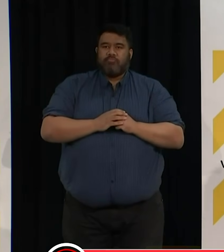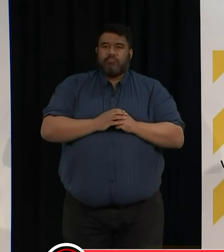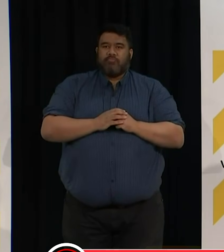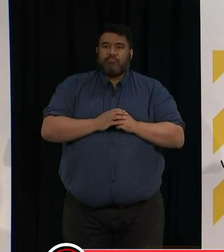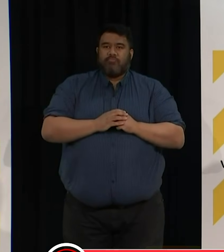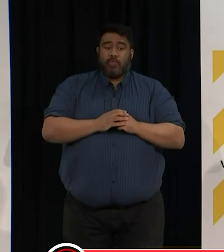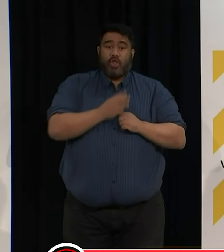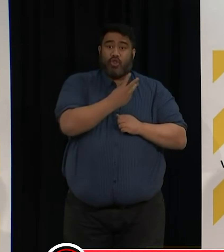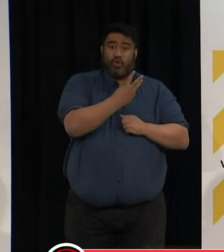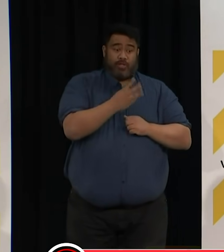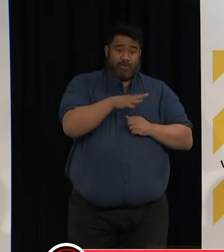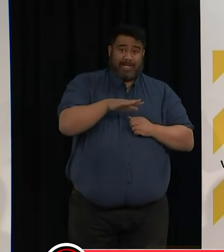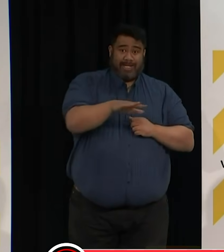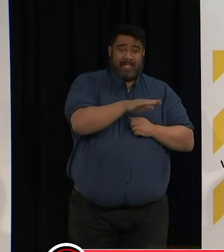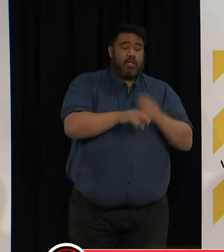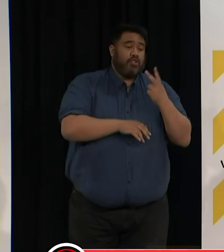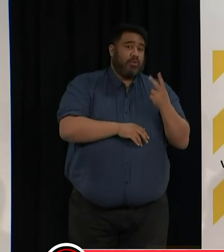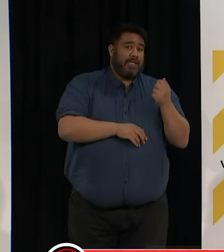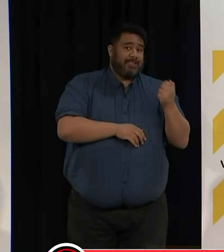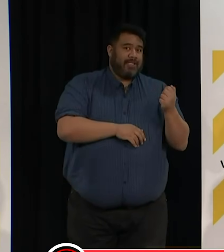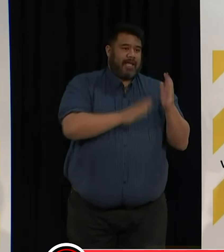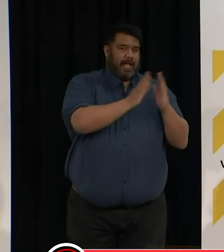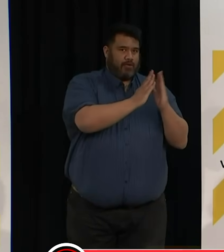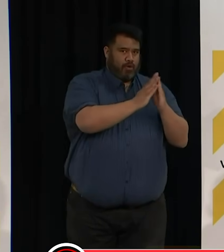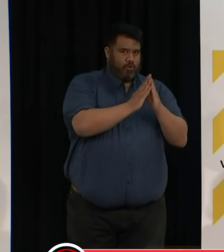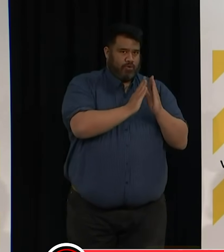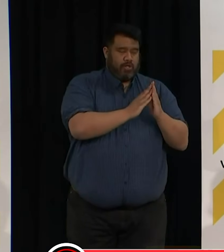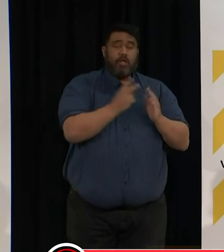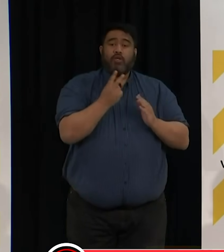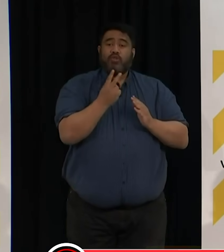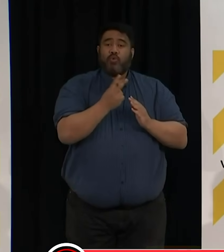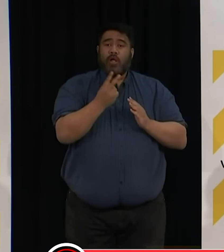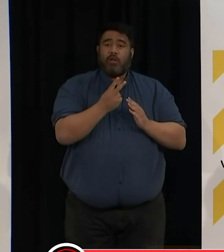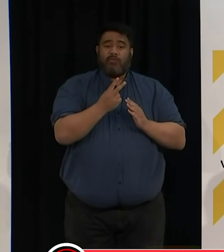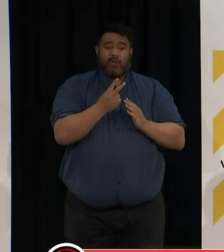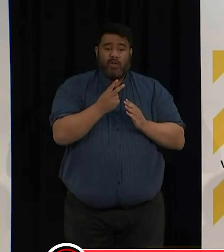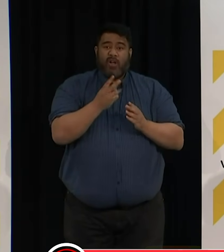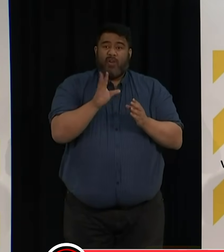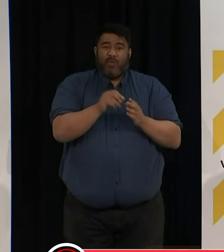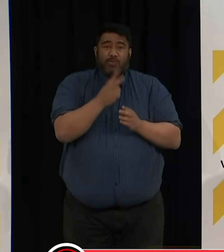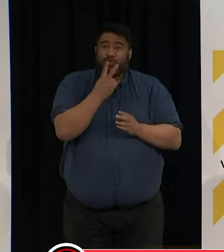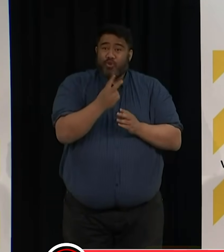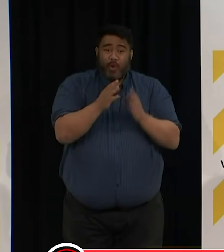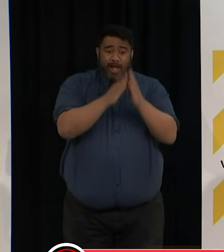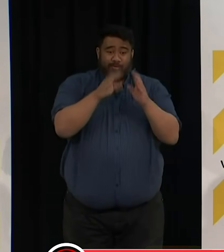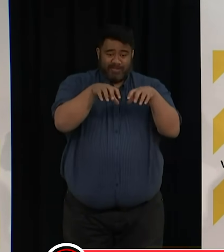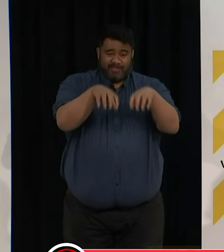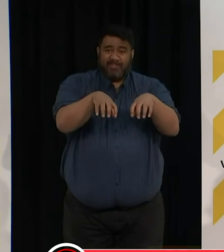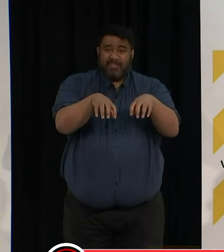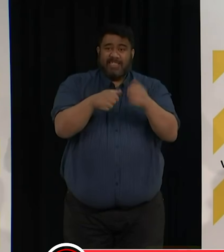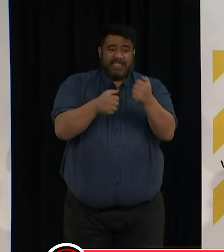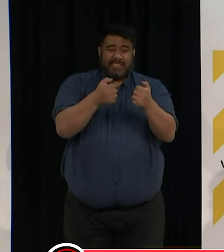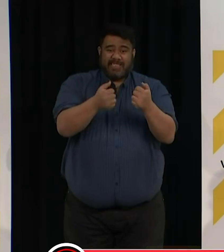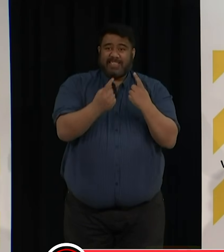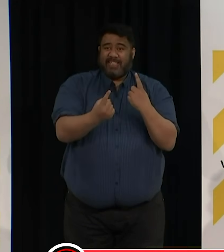Of these, 26 are household contacts, and 12, for example, come from just two households where there are six in each.